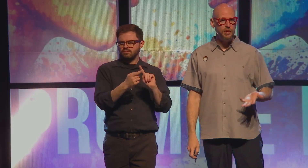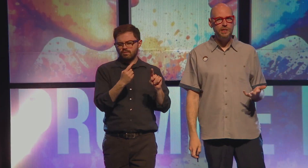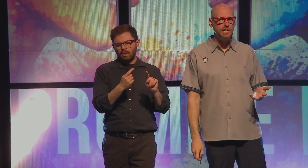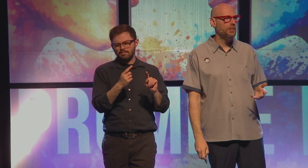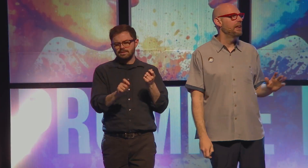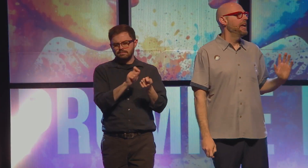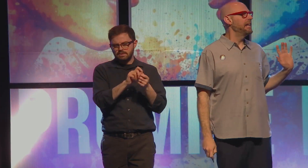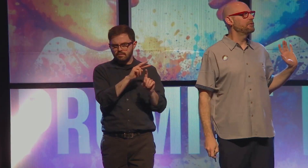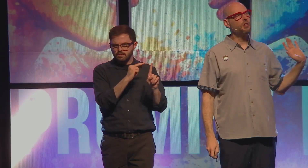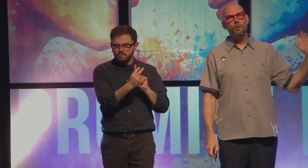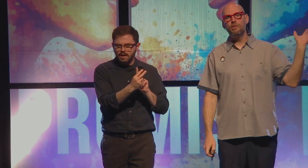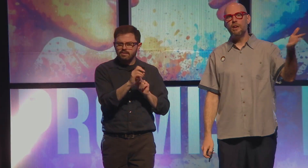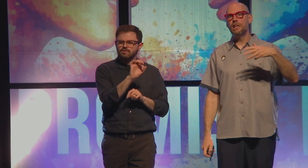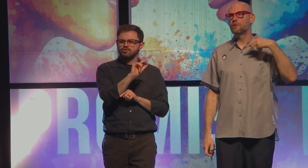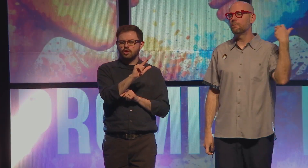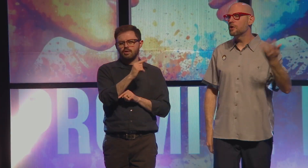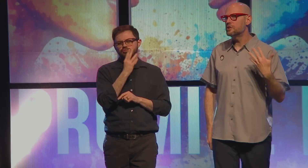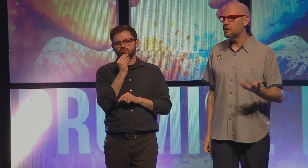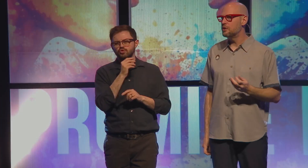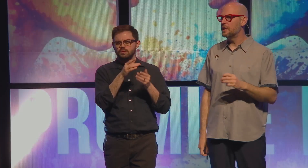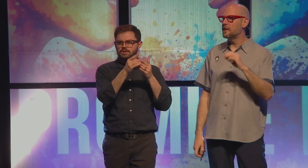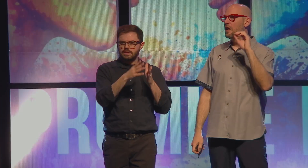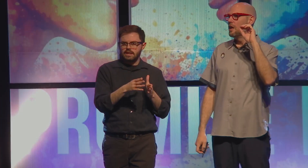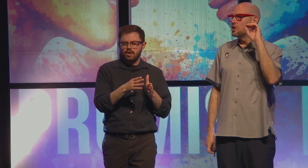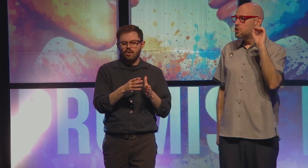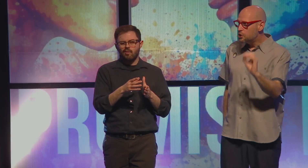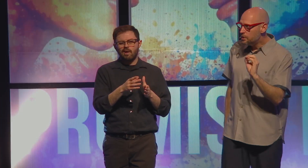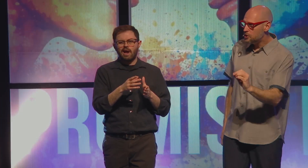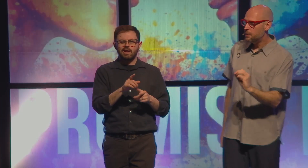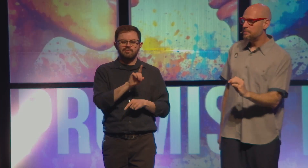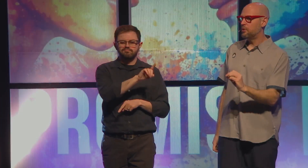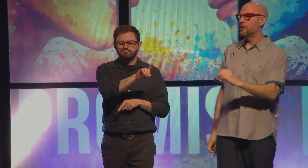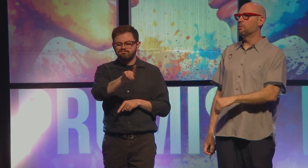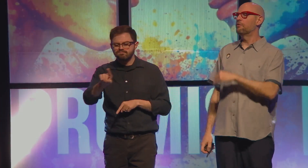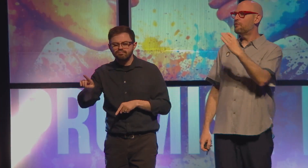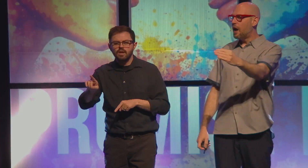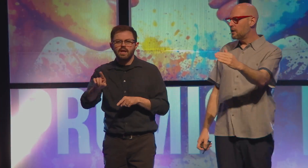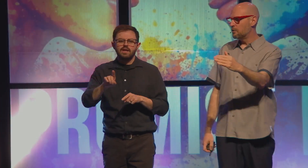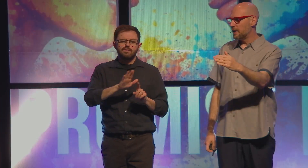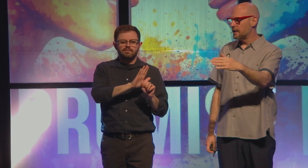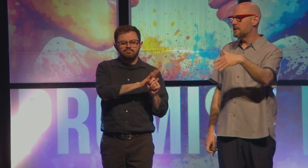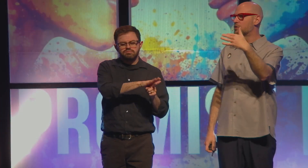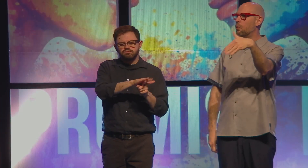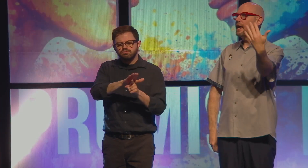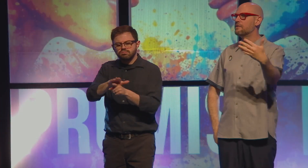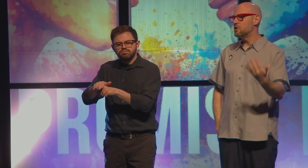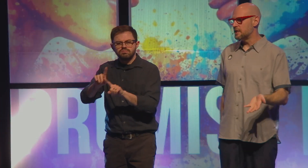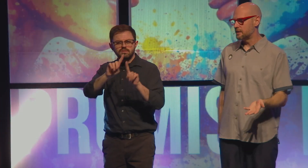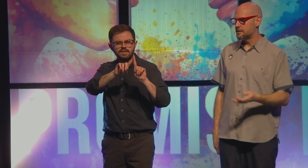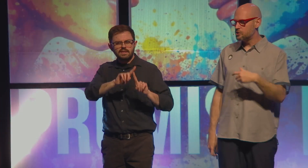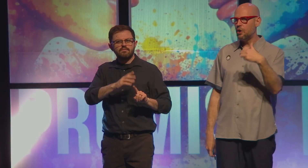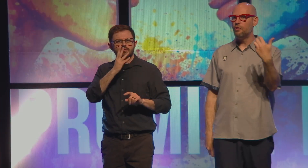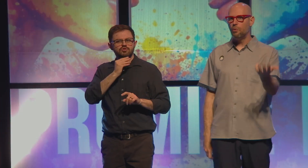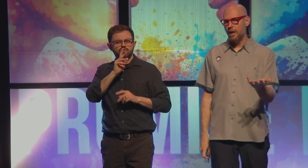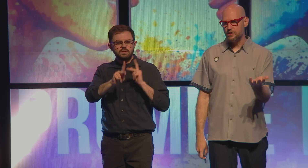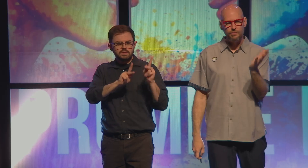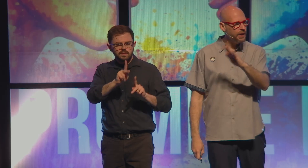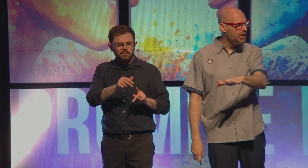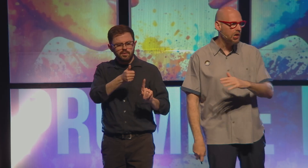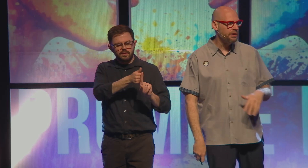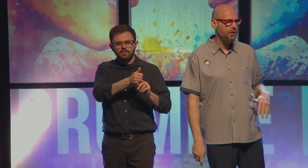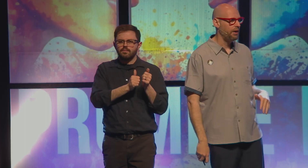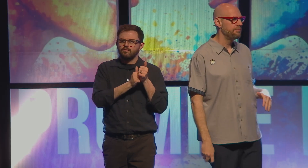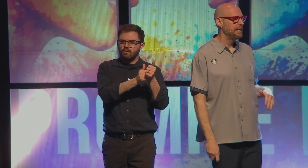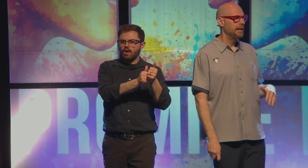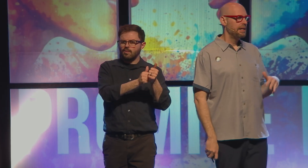was a Jewish leader, and he was going around and he was persecuting Jewish people that were following this way of Jesus. It was called the Way. So